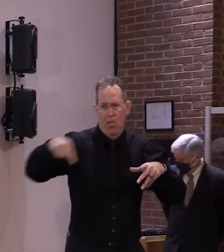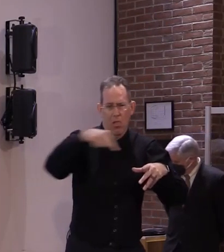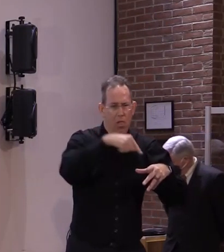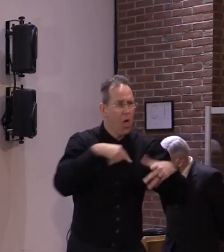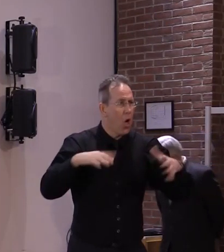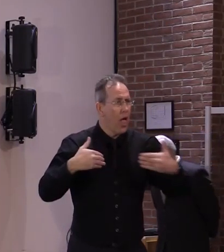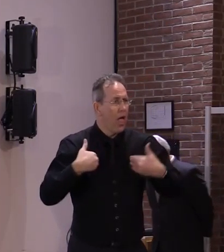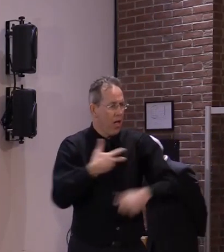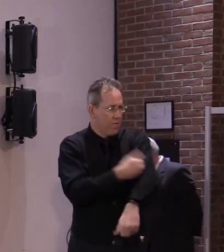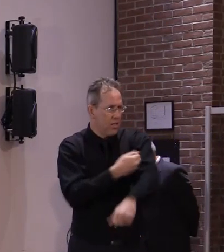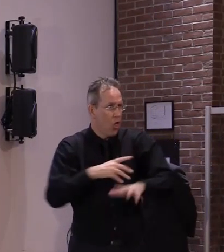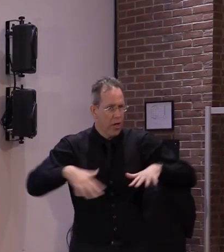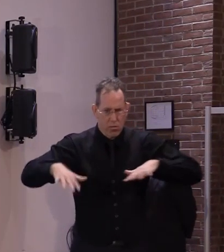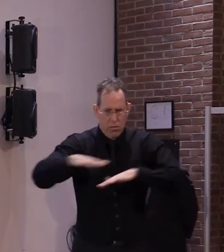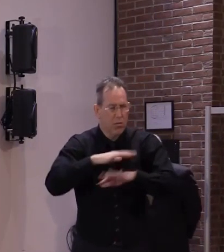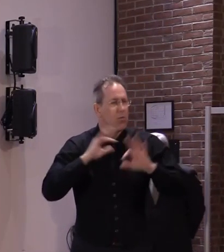yourself.